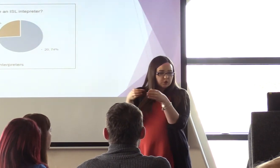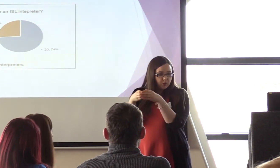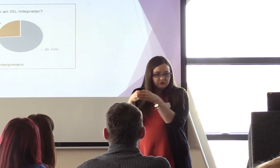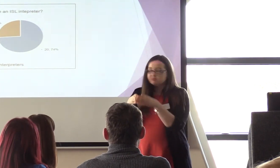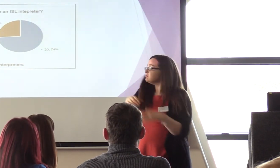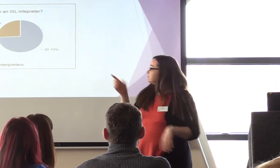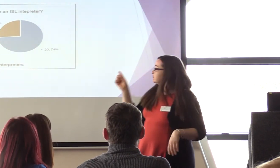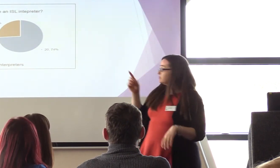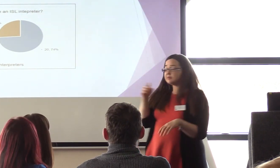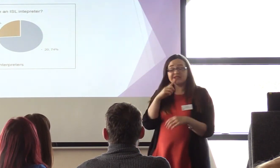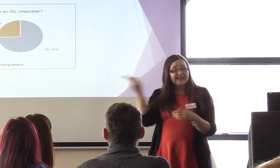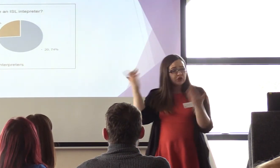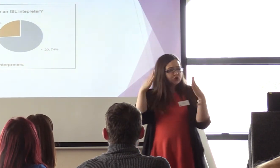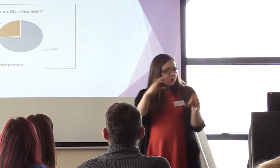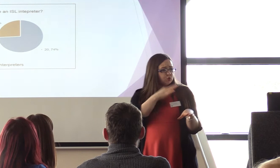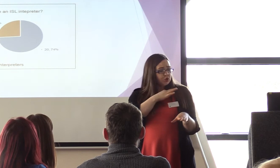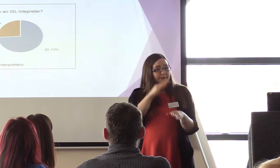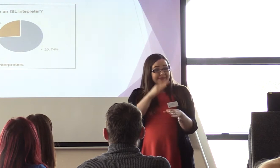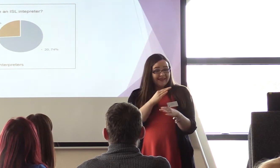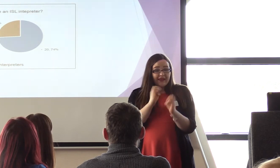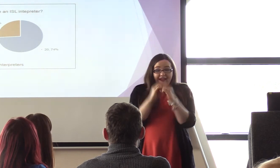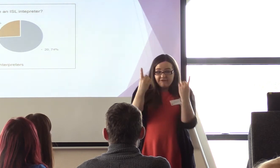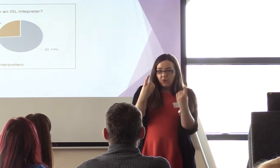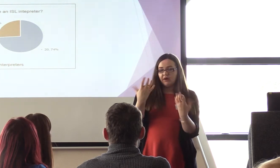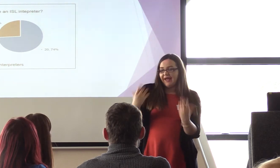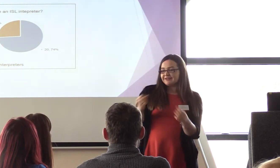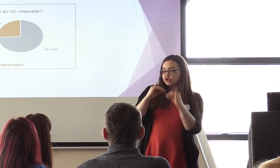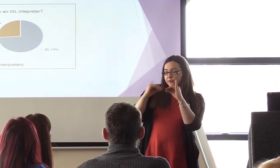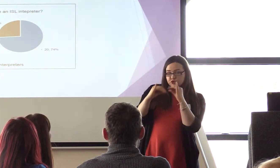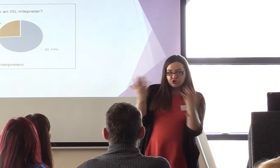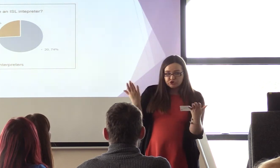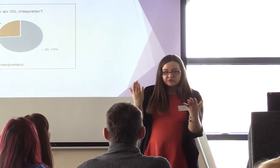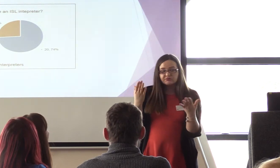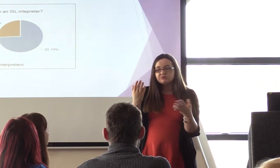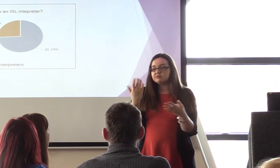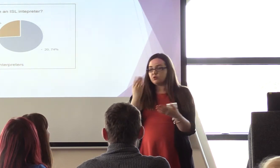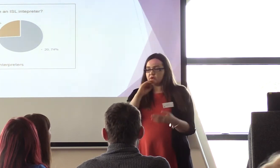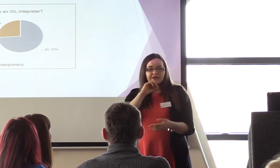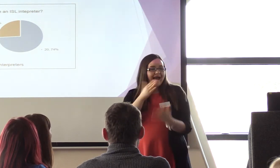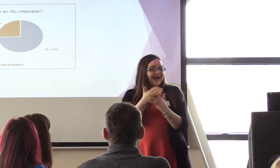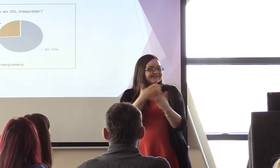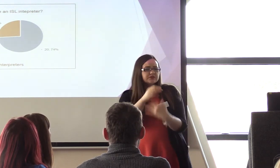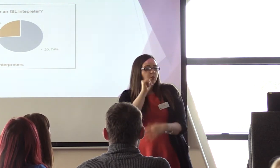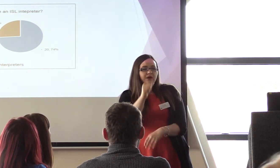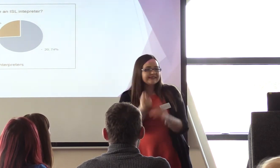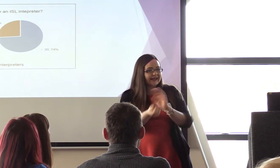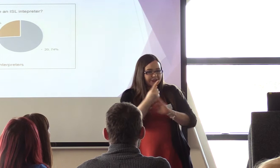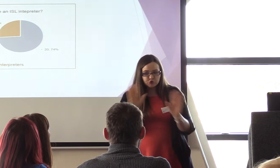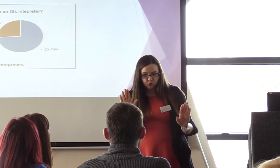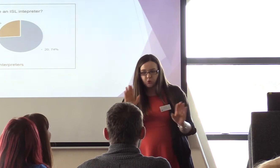needed the interpreter for all modules. I think that that shows that everyone did use an interpreter.